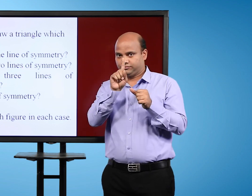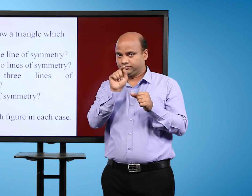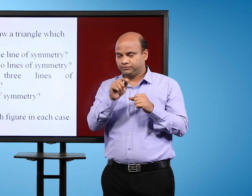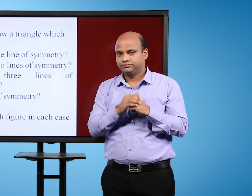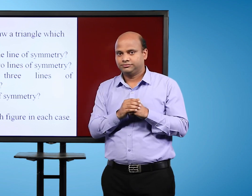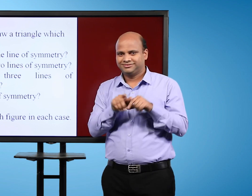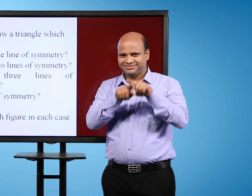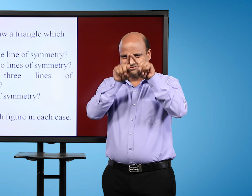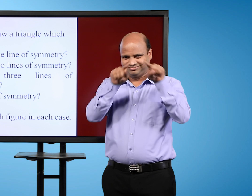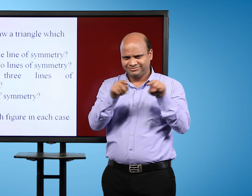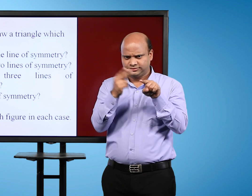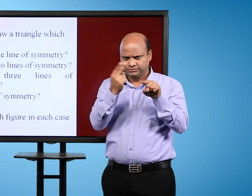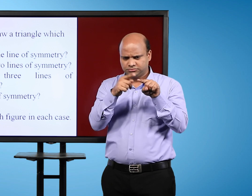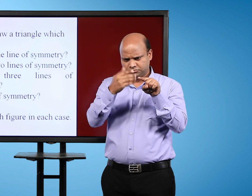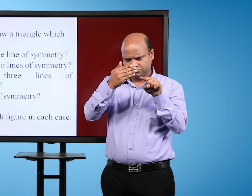Exactly 1 line of symmetry,